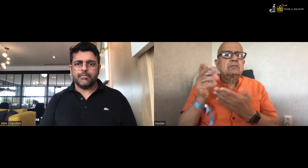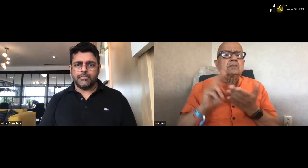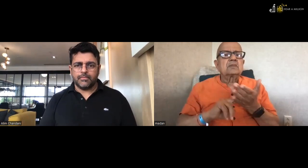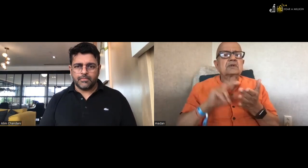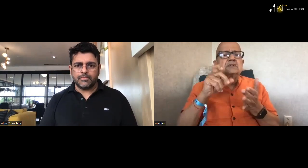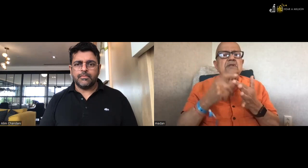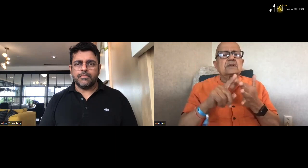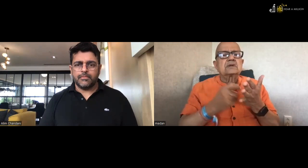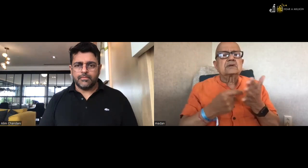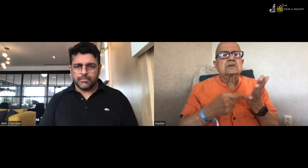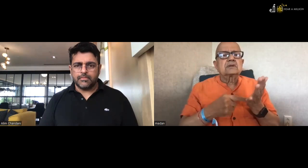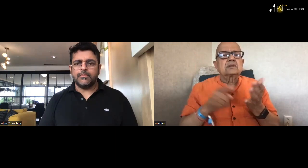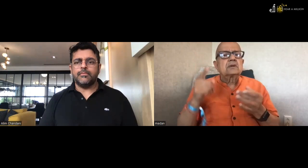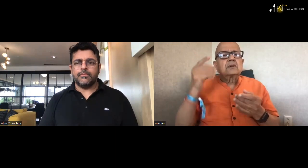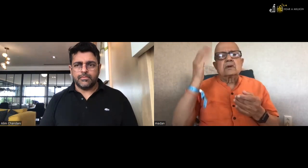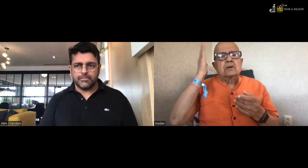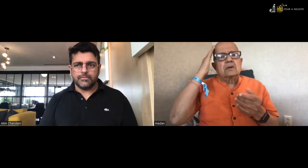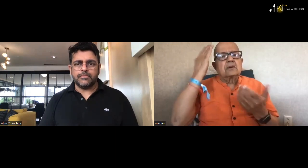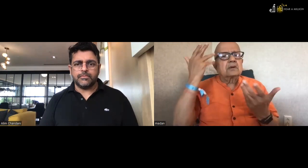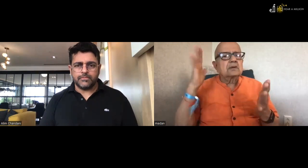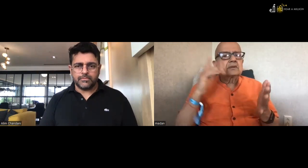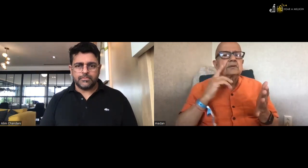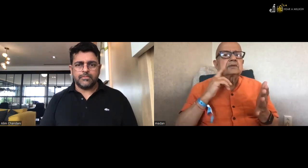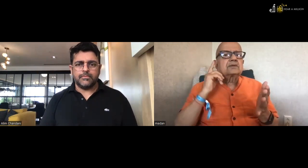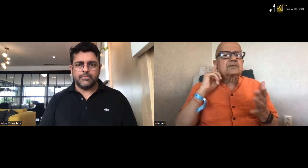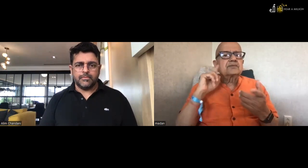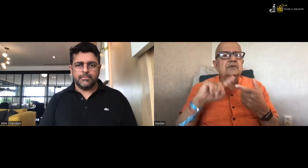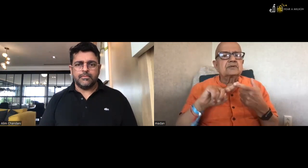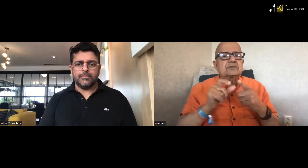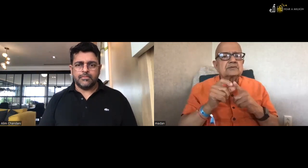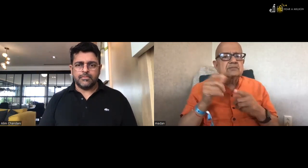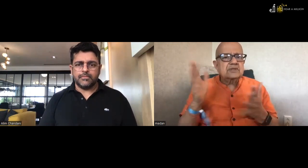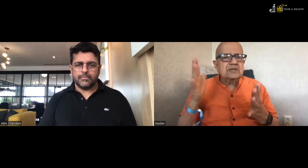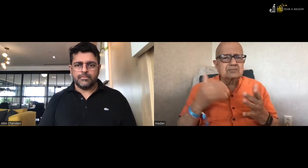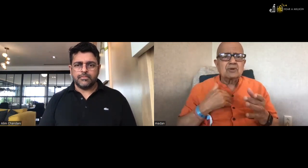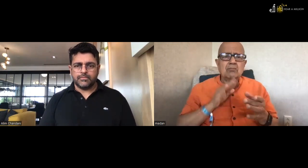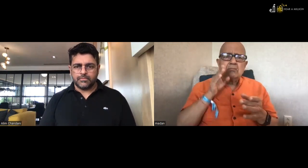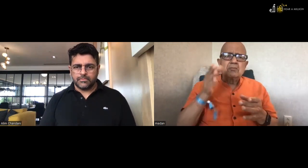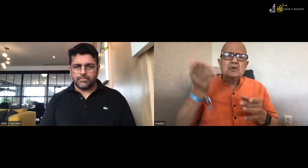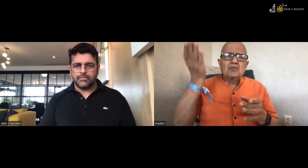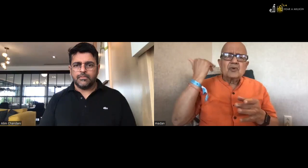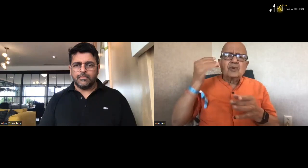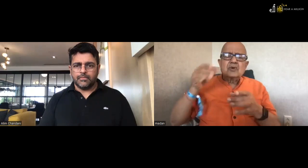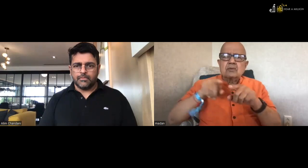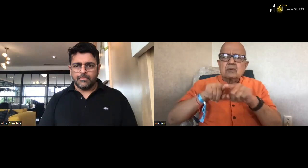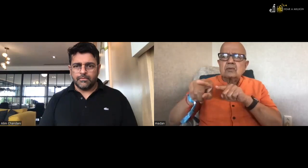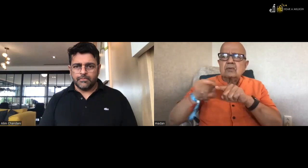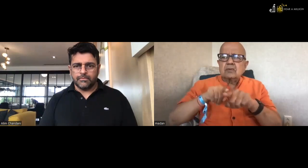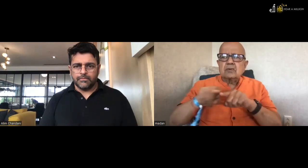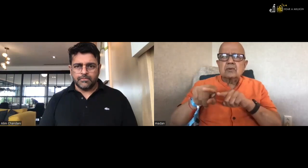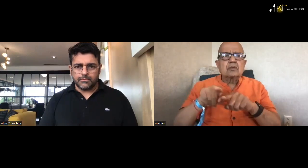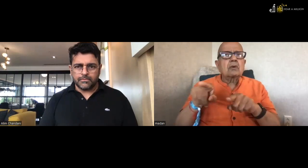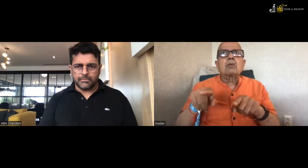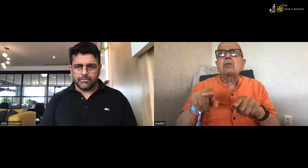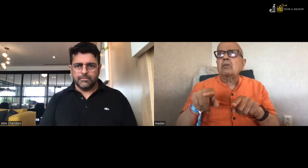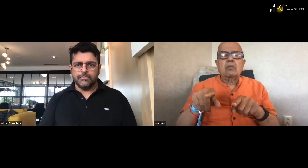the Indian government, they have the institution NCERT and CIET. They have